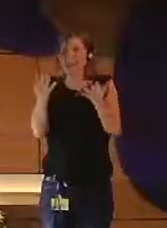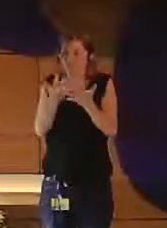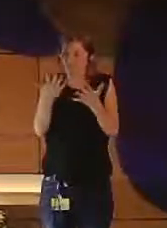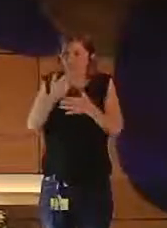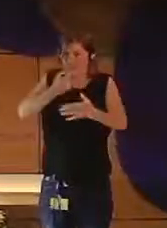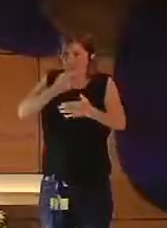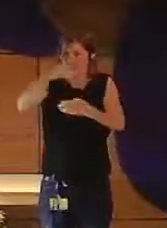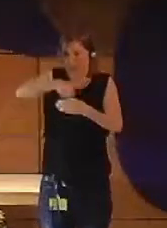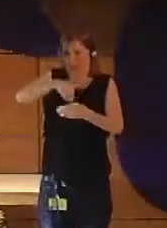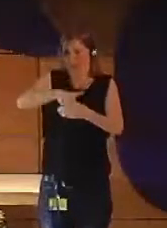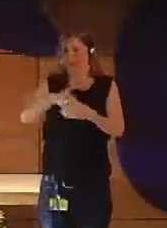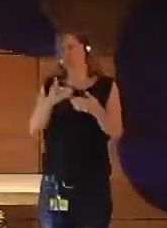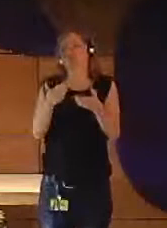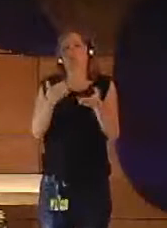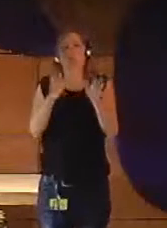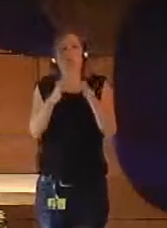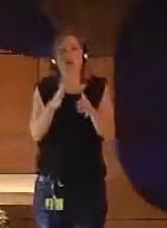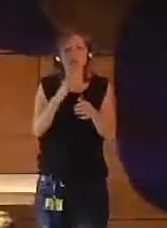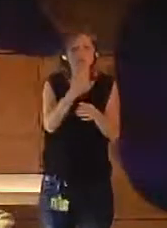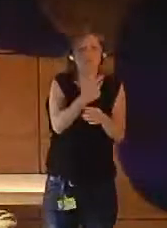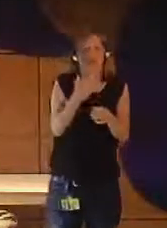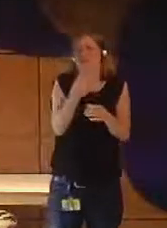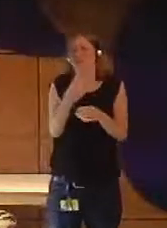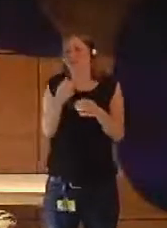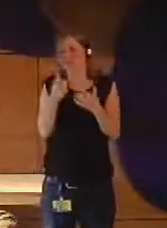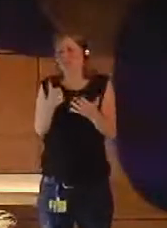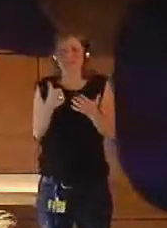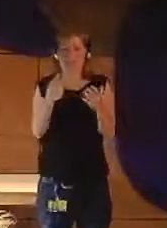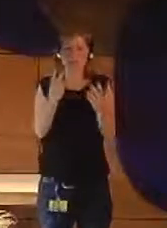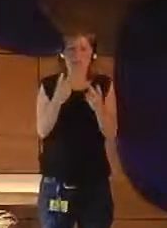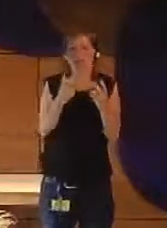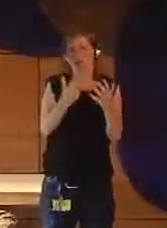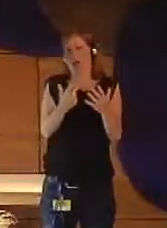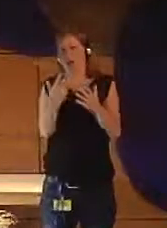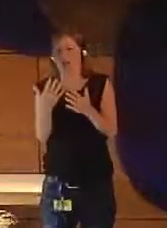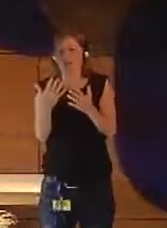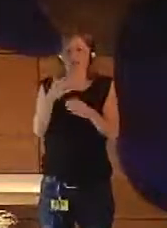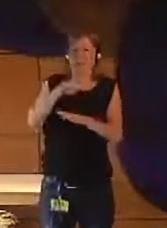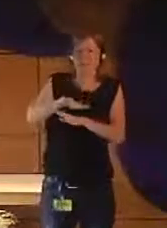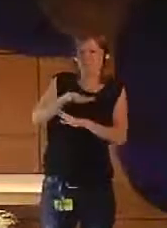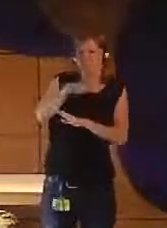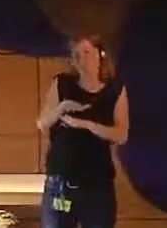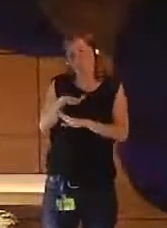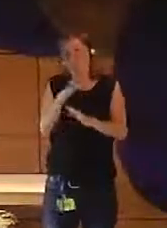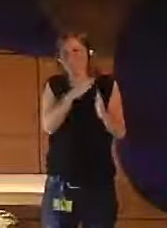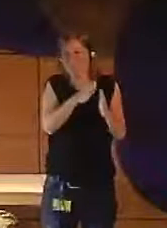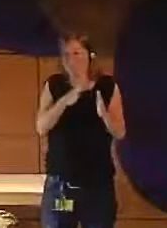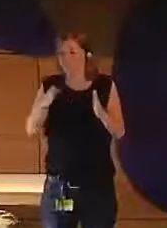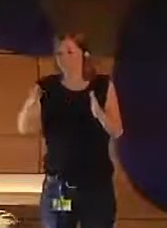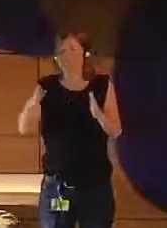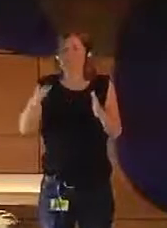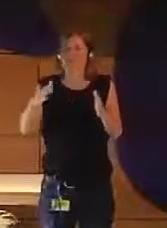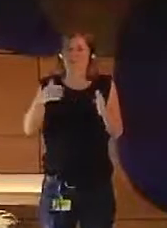4, 6, 8, 10, 15 pill. I tend to do 2, 5, 10. So again, you would put